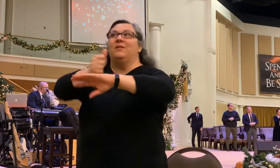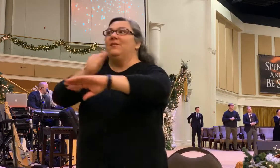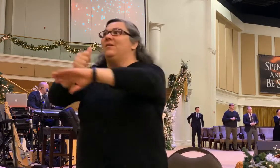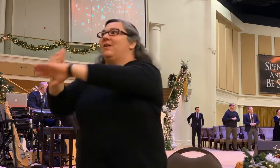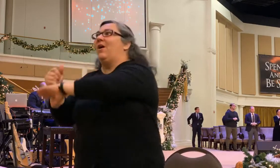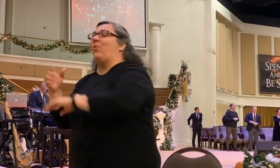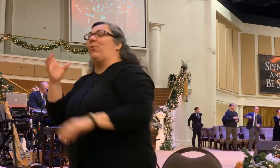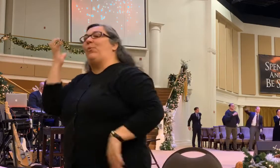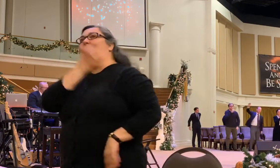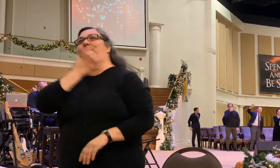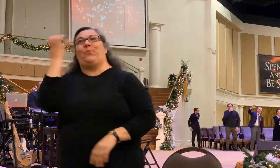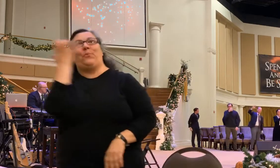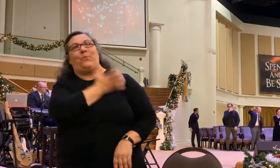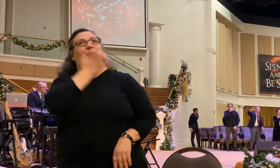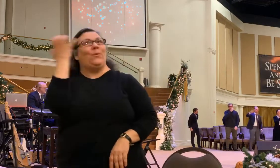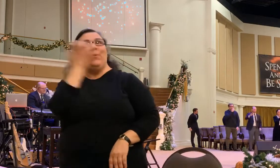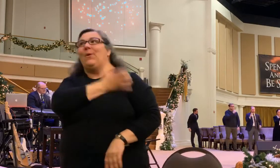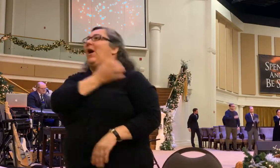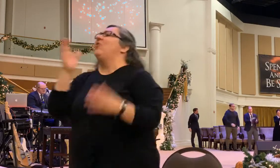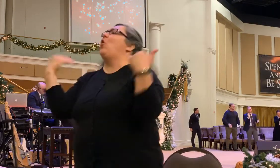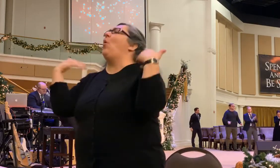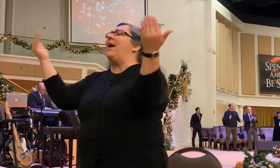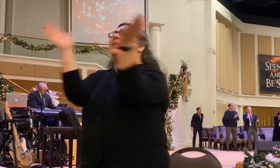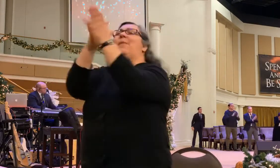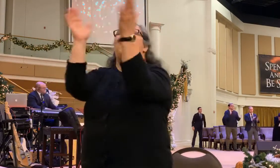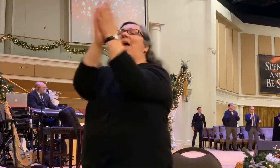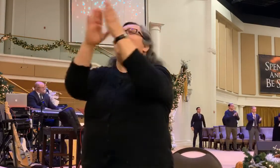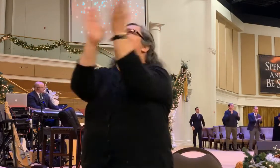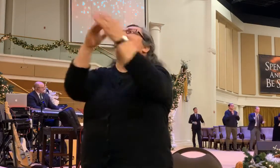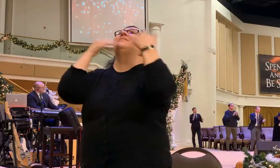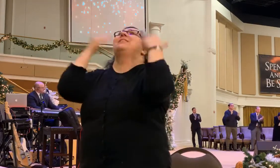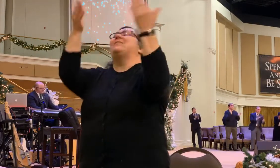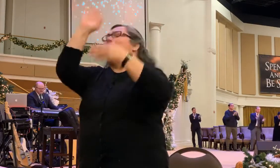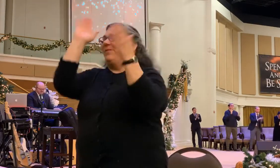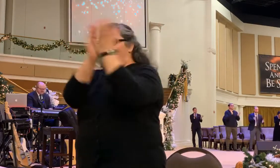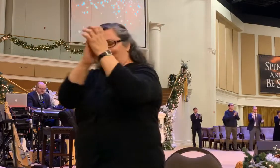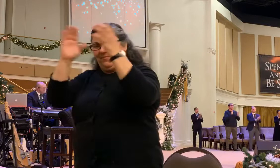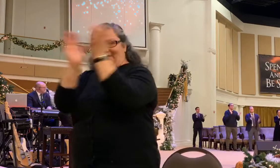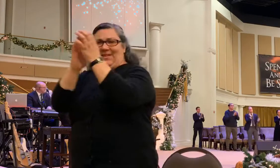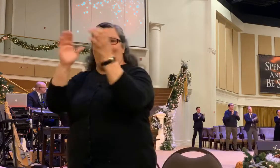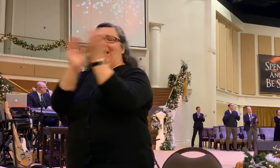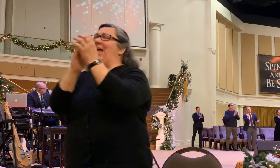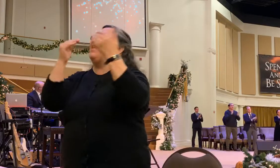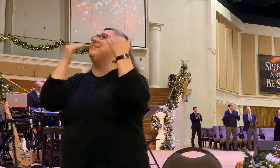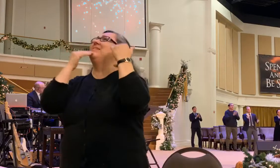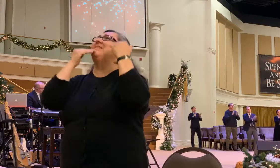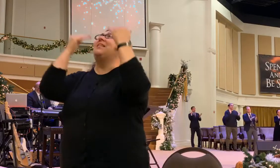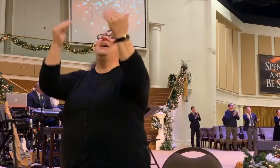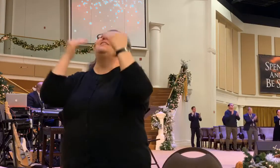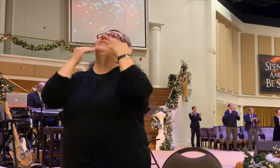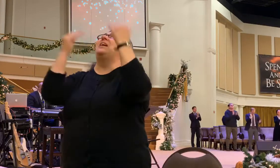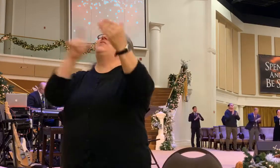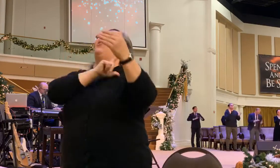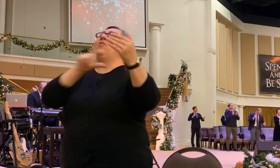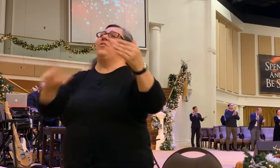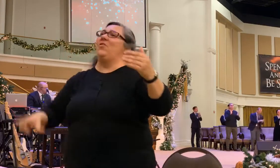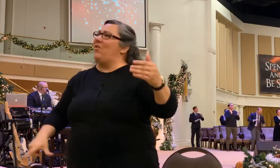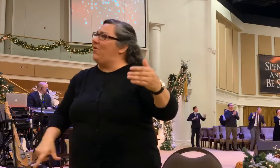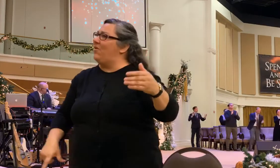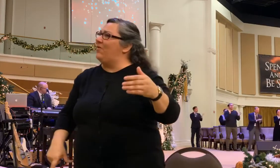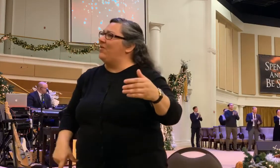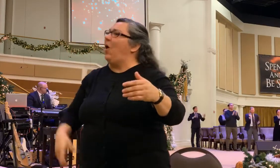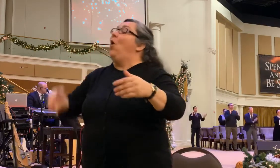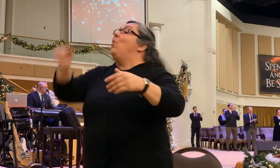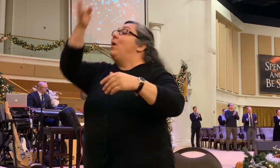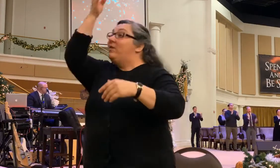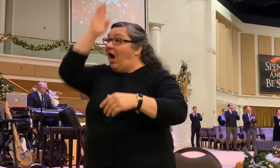name of Jesus, come on, would you clap your hands right now and rejoice in what God is doing, what God has done, and what